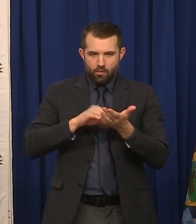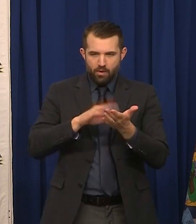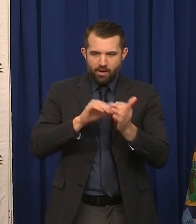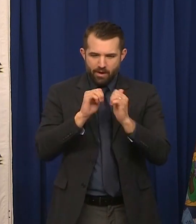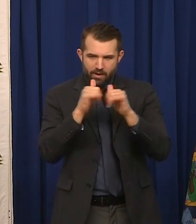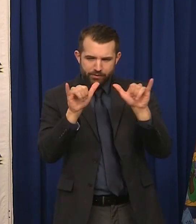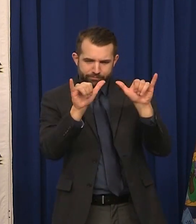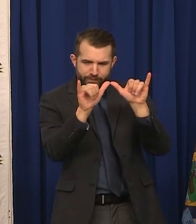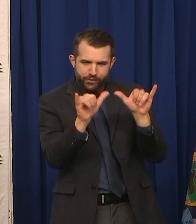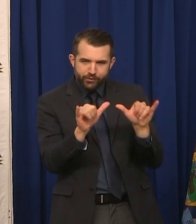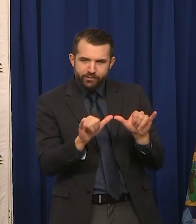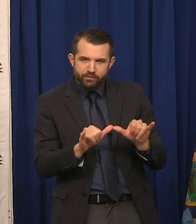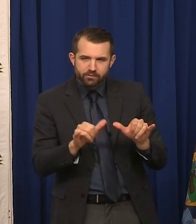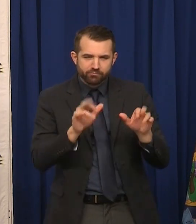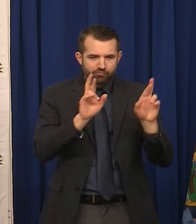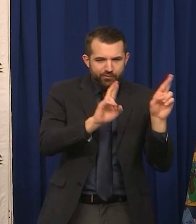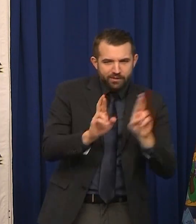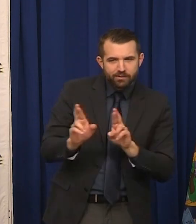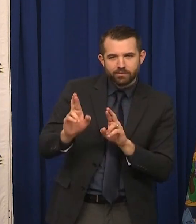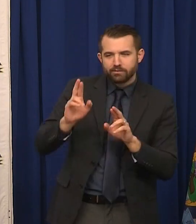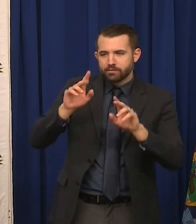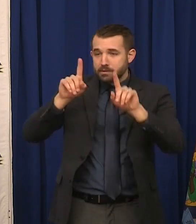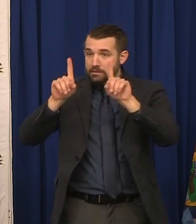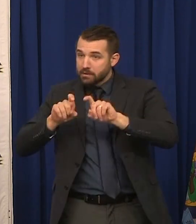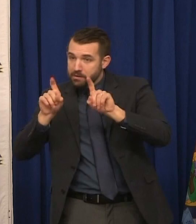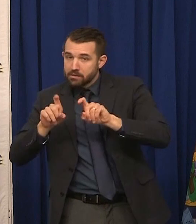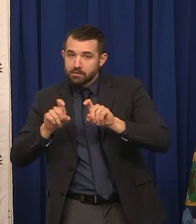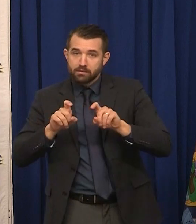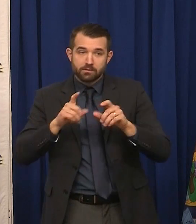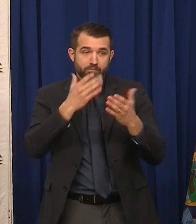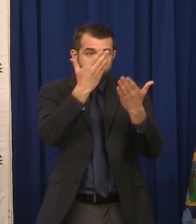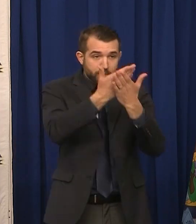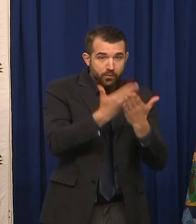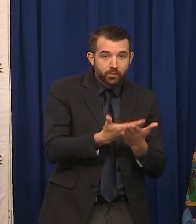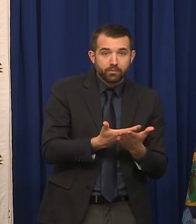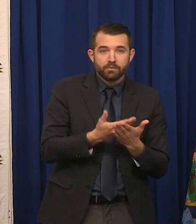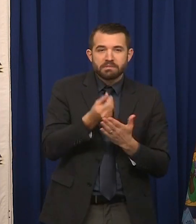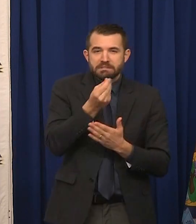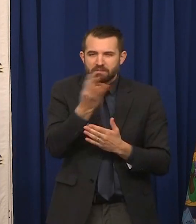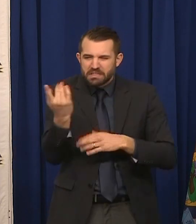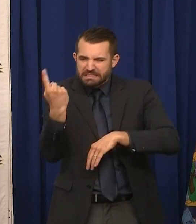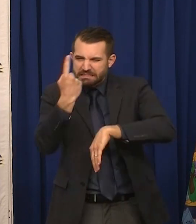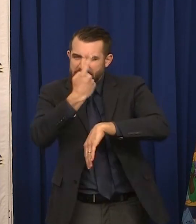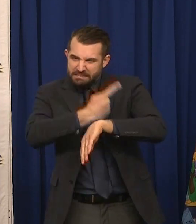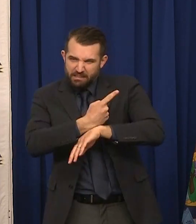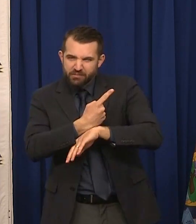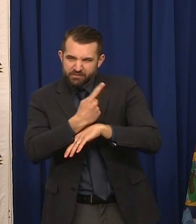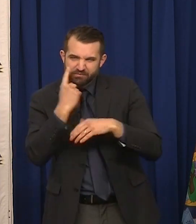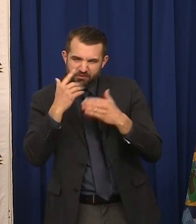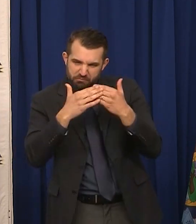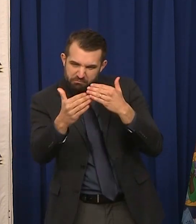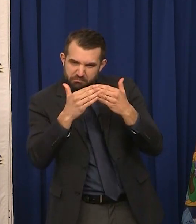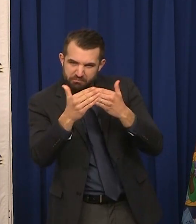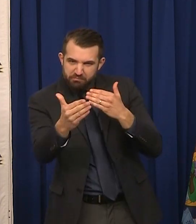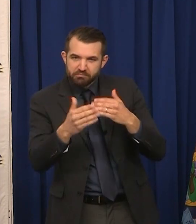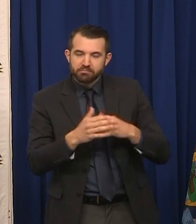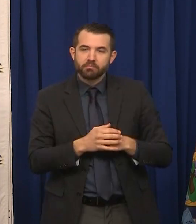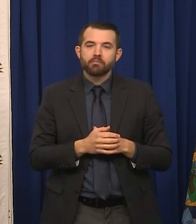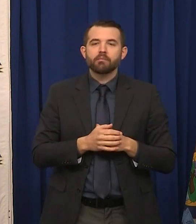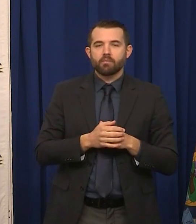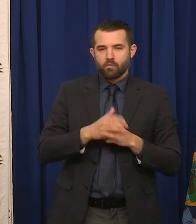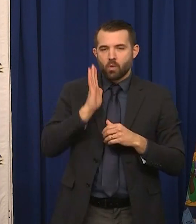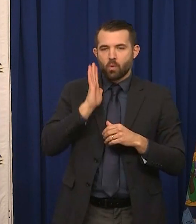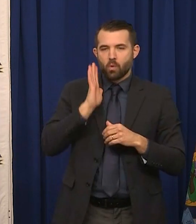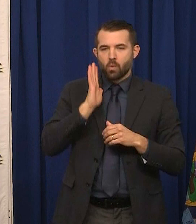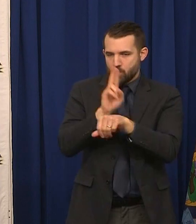it before it can be integrated into the workflow at our lab. Again, I will keep everyone updated once the machine